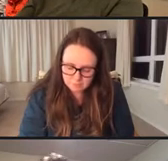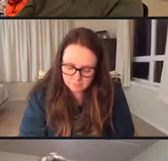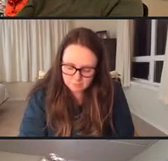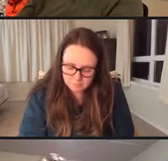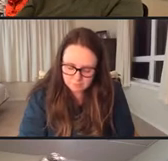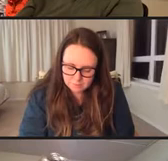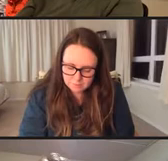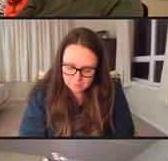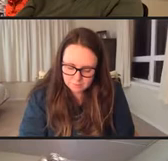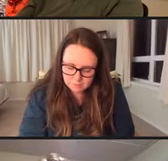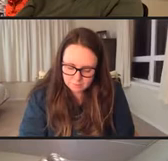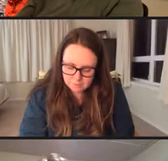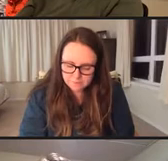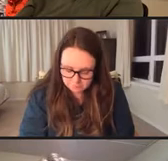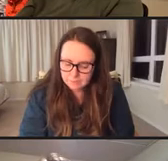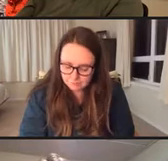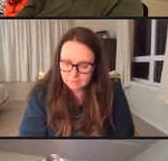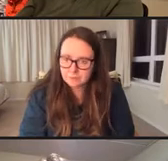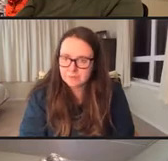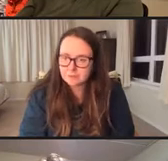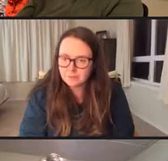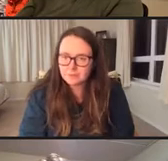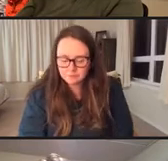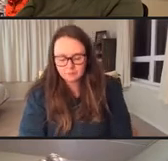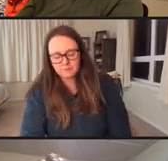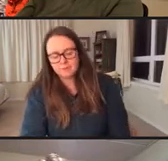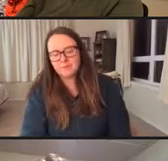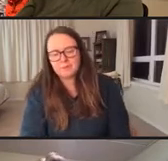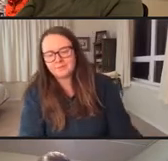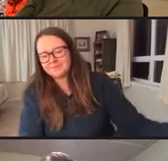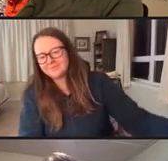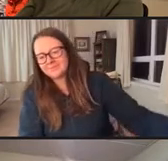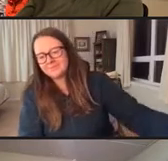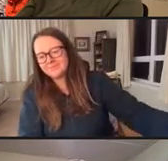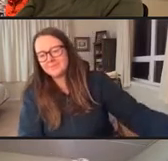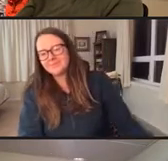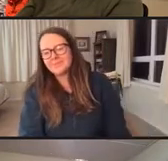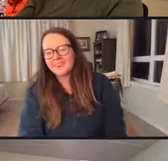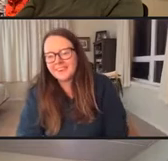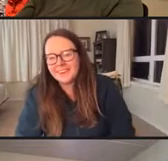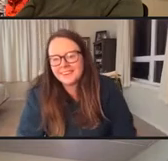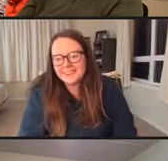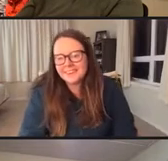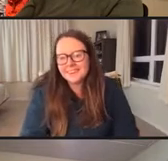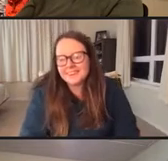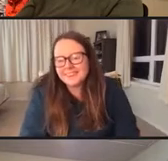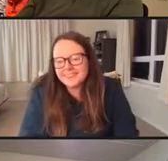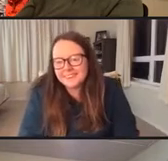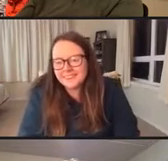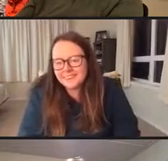Should we tackle the numbers as well, do you think? Jacqueline, what do you think? Should we tackle numbers? Jacqueline's saying, yeah. Okay, Jacqueline, you're